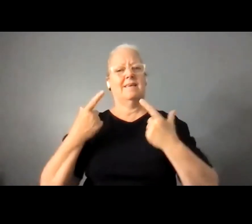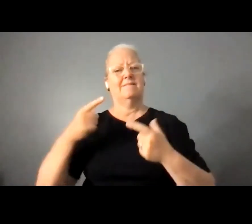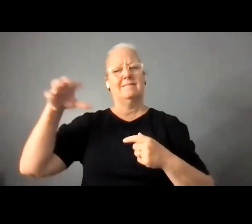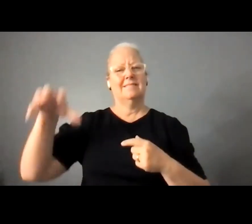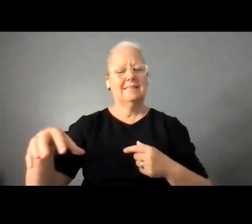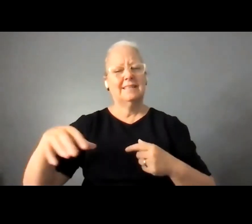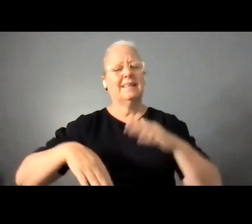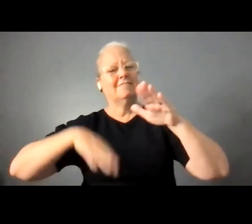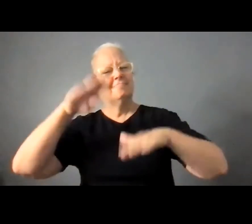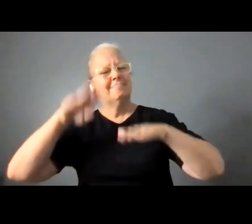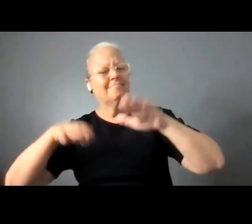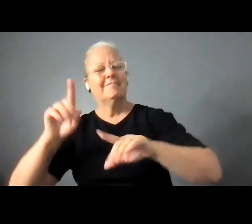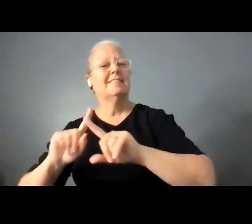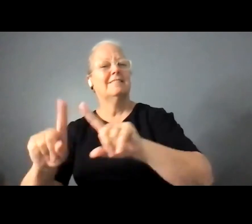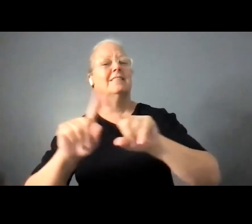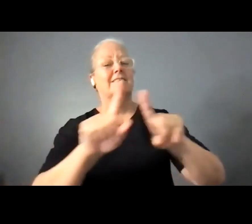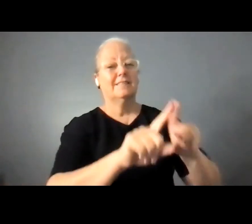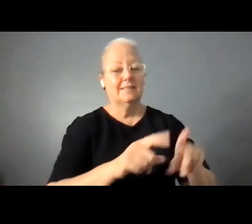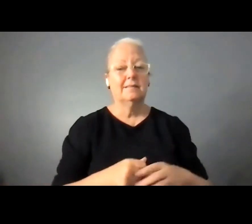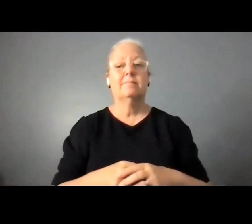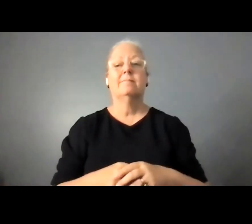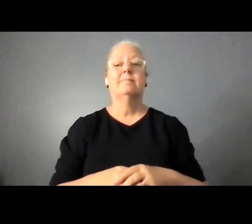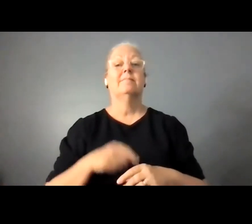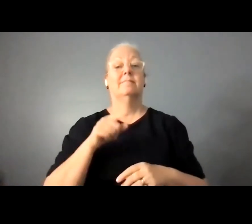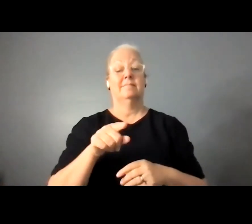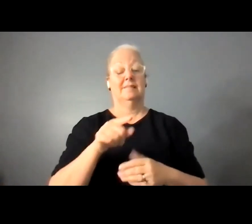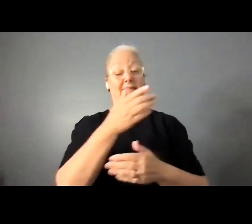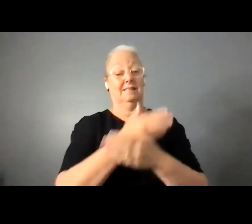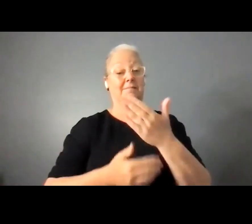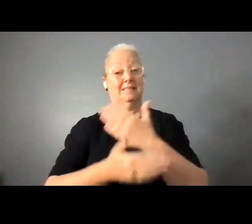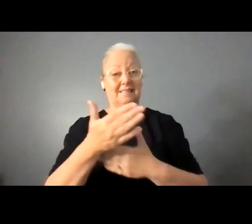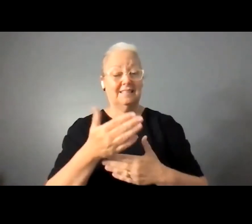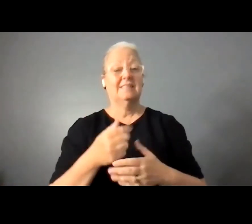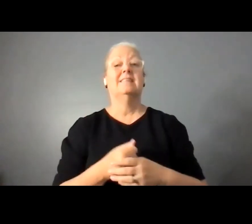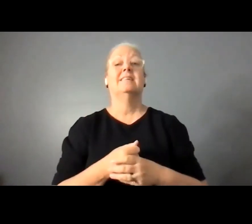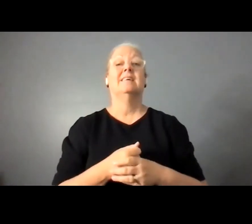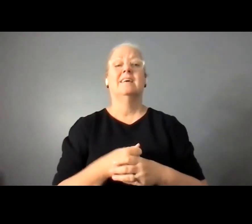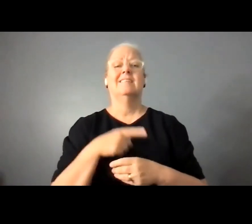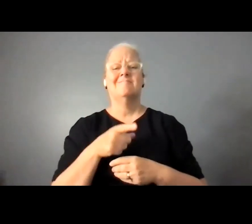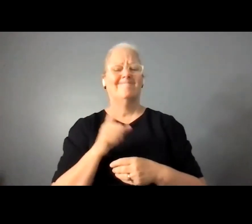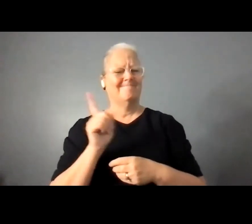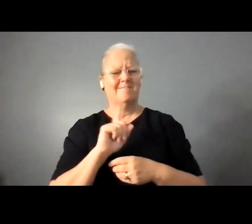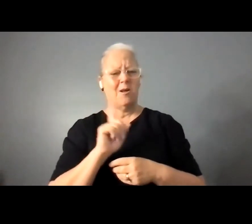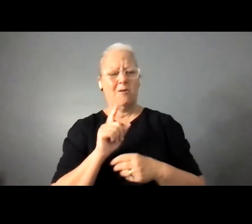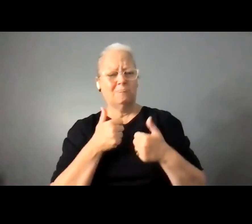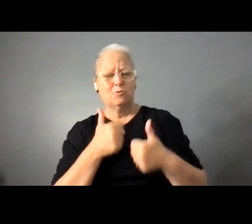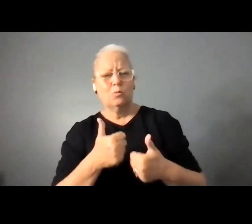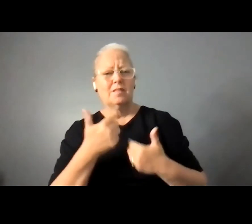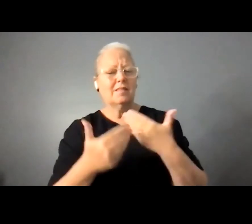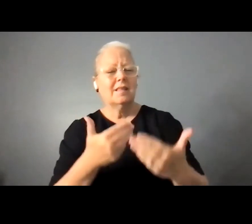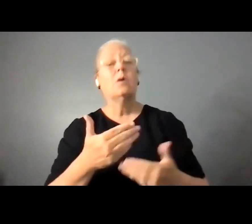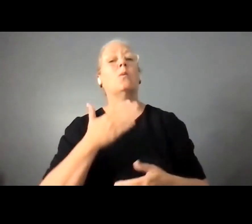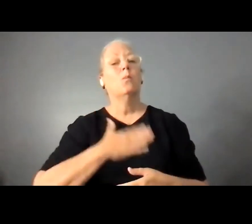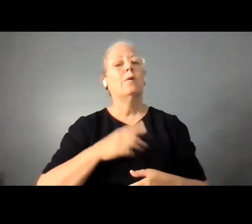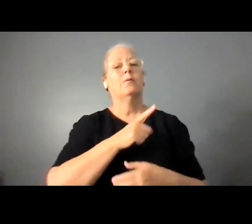So under this definition of disability, we should start working on this on many things in order to make people aware